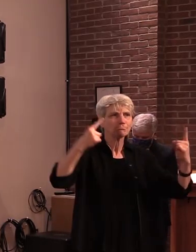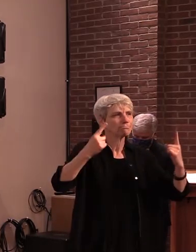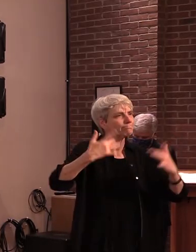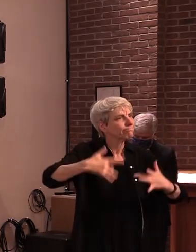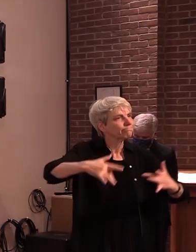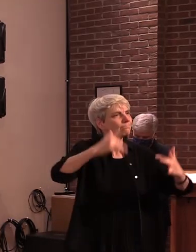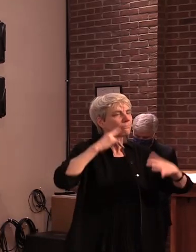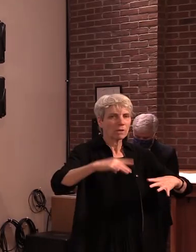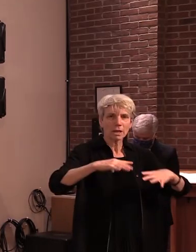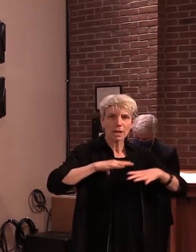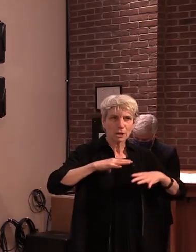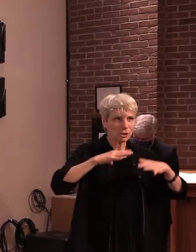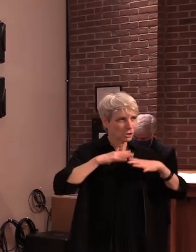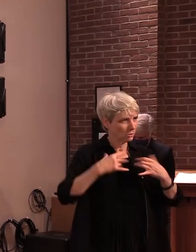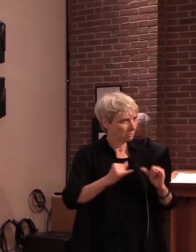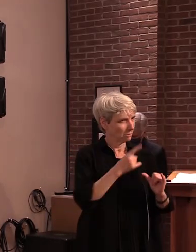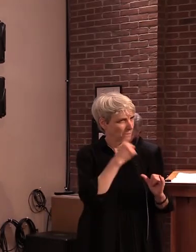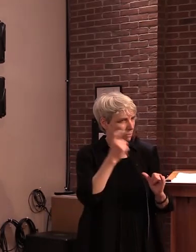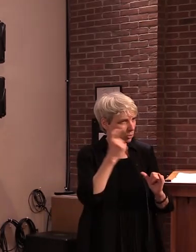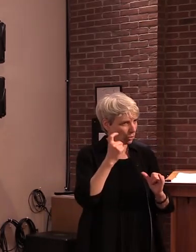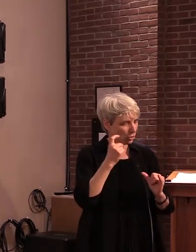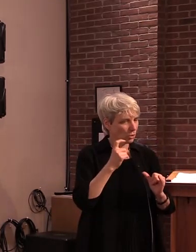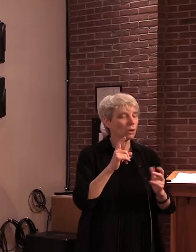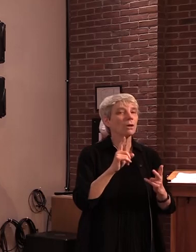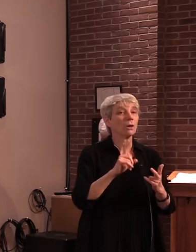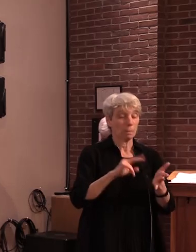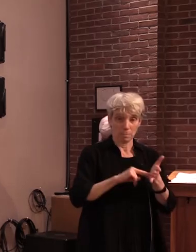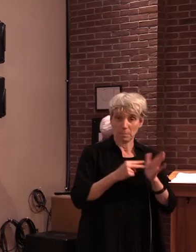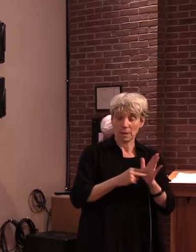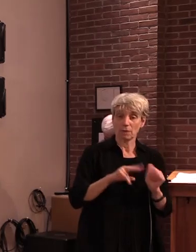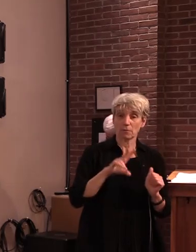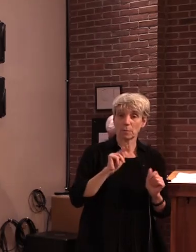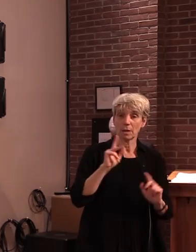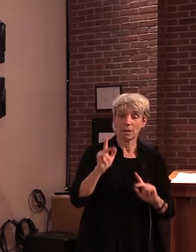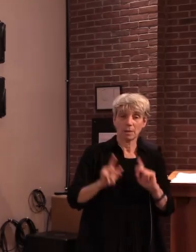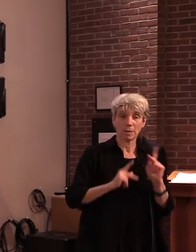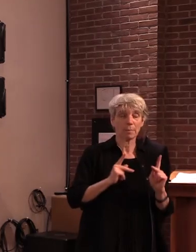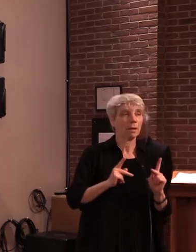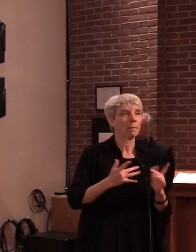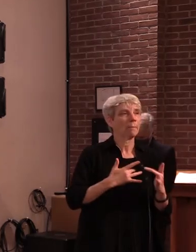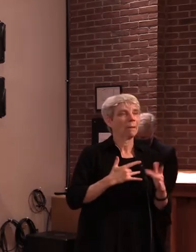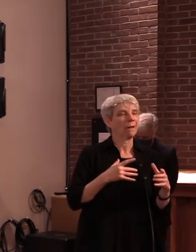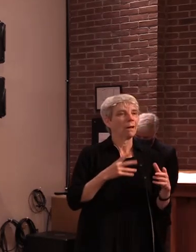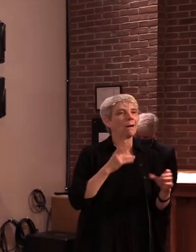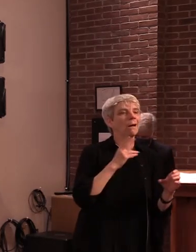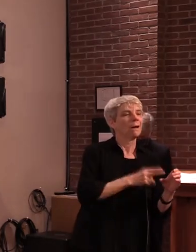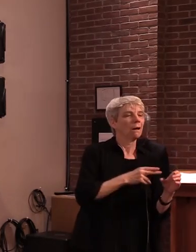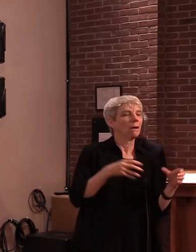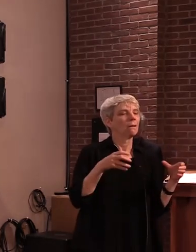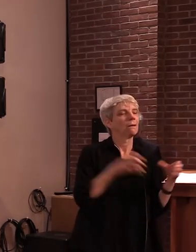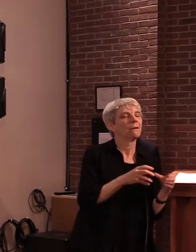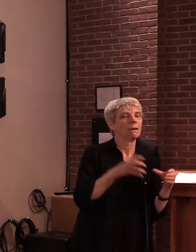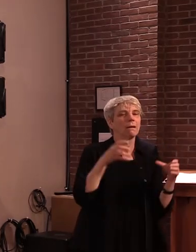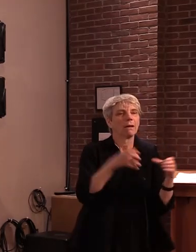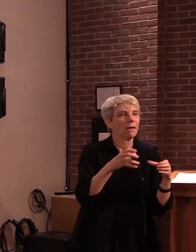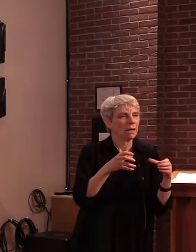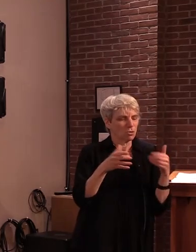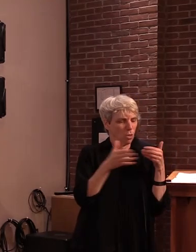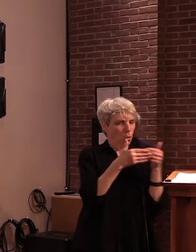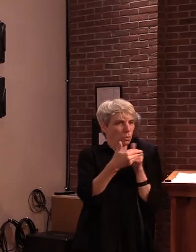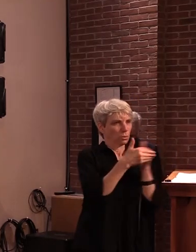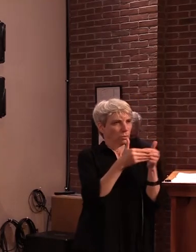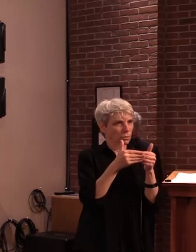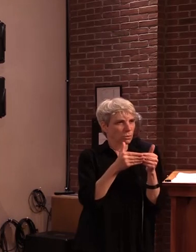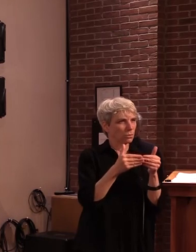for Vermonters to find themselves in closer quarters than recommended occur with increasing frequency, making